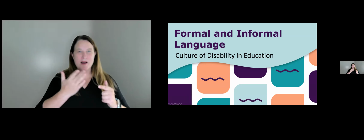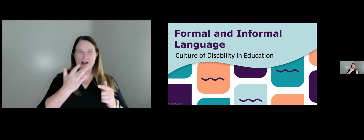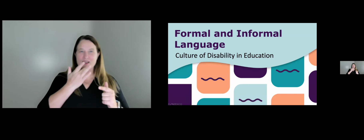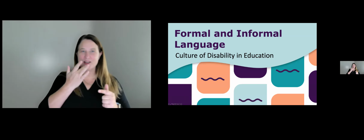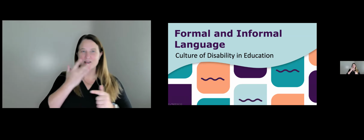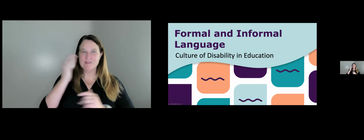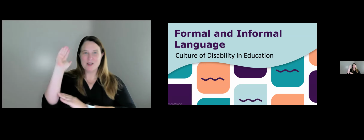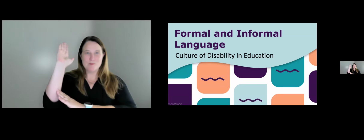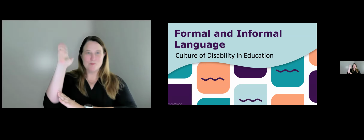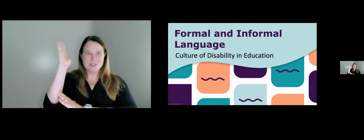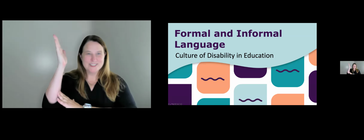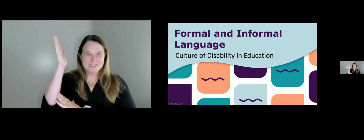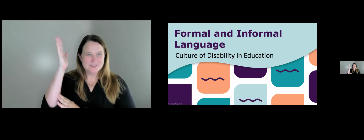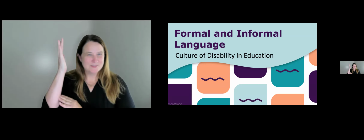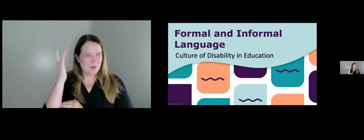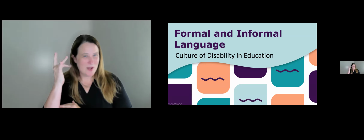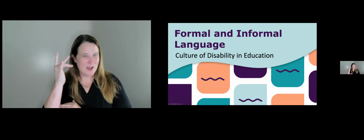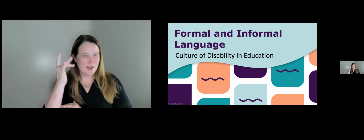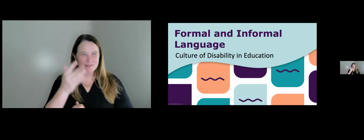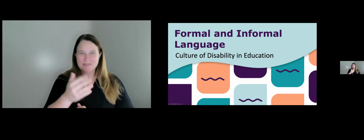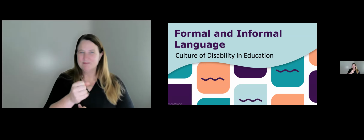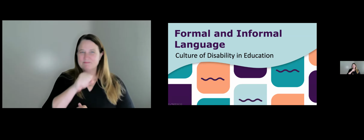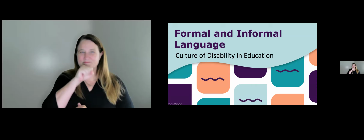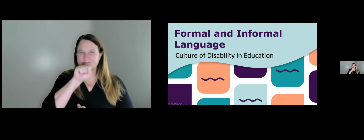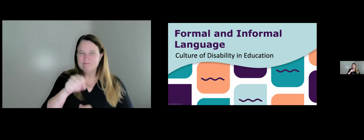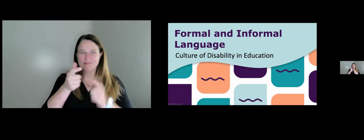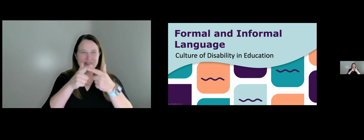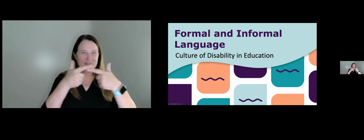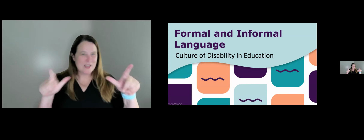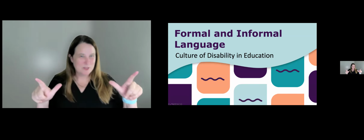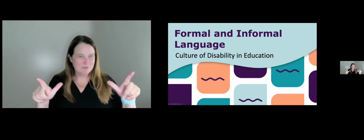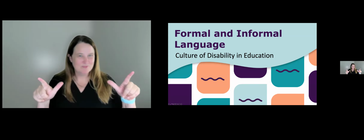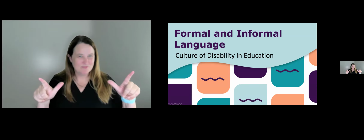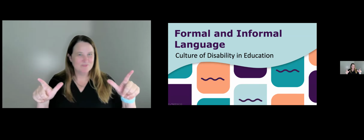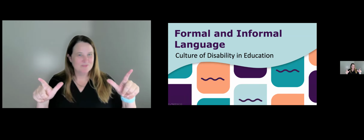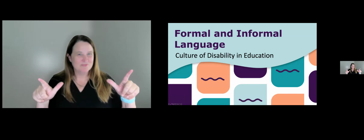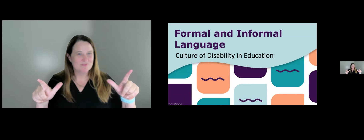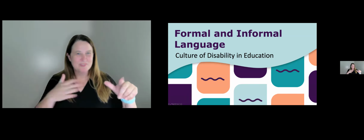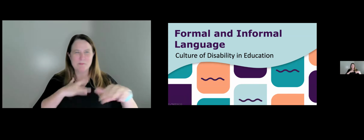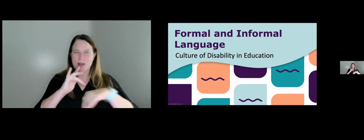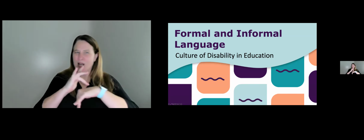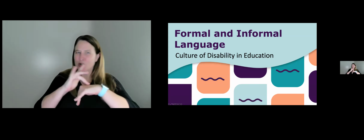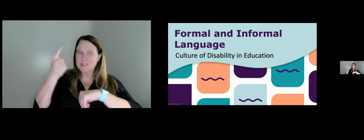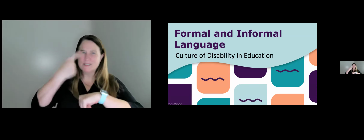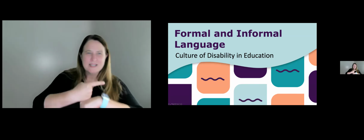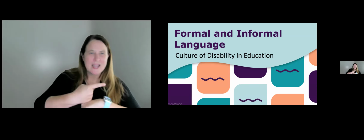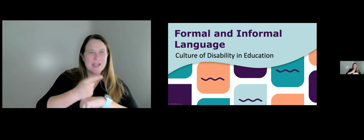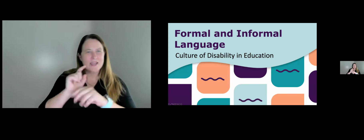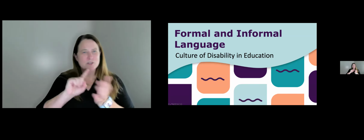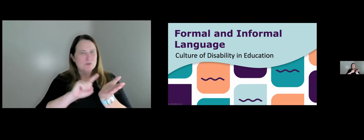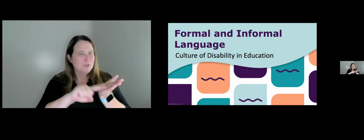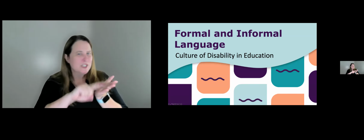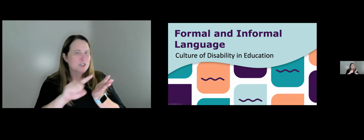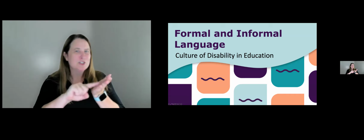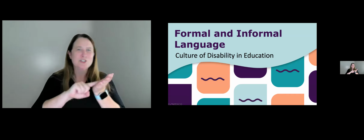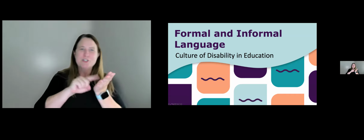everyone, and welcome to one of my favorite presentations. I love discussing language.